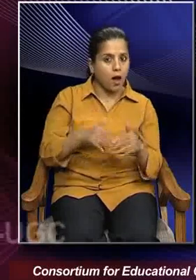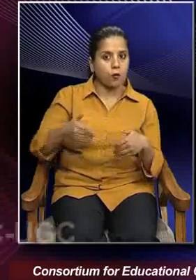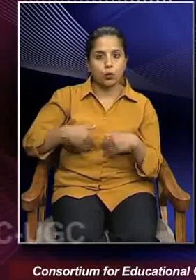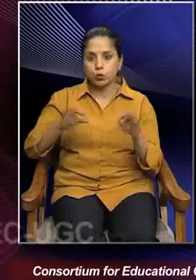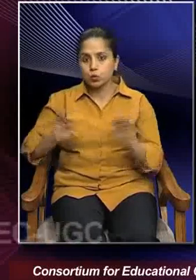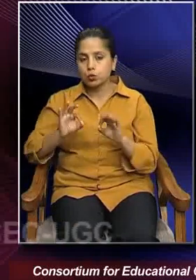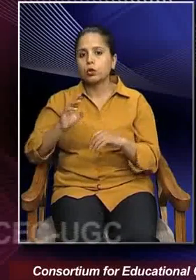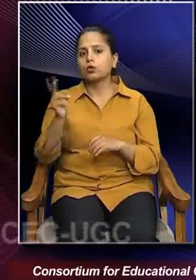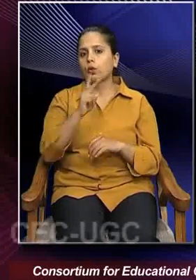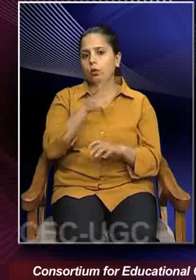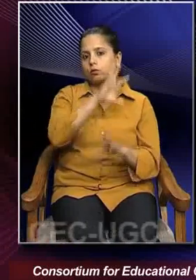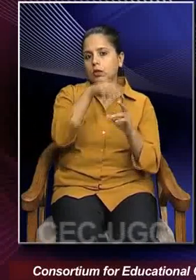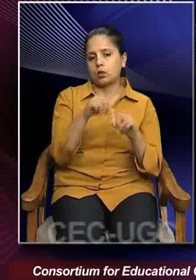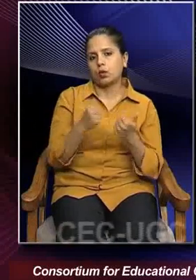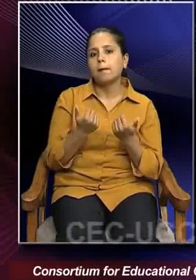be constituted.